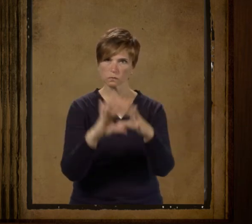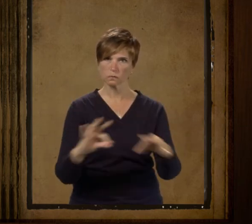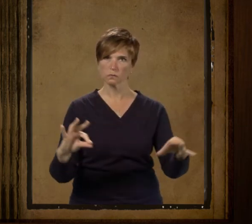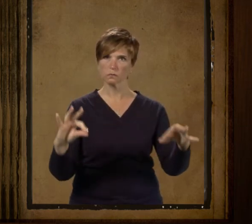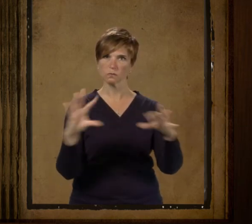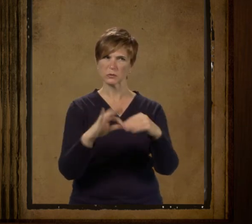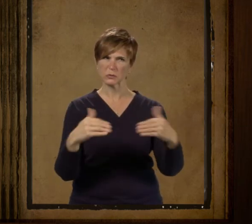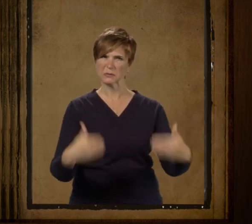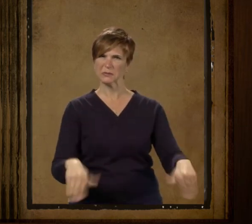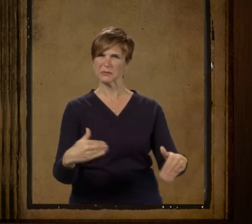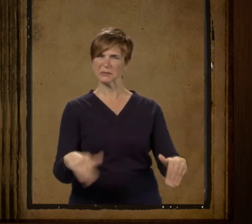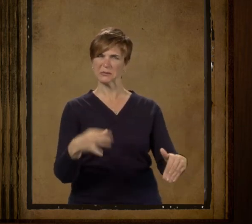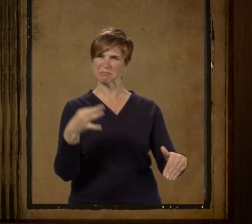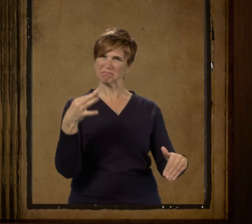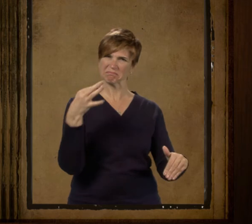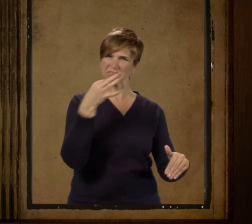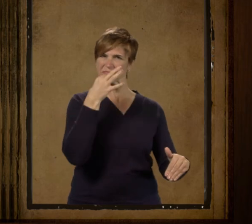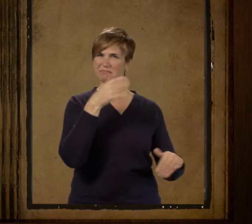Thank